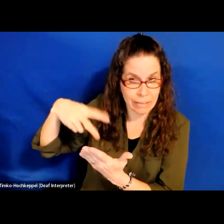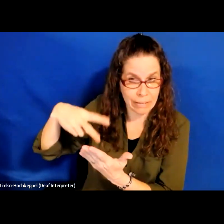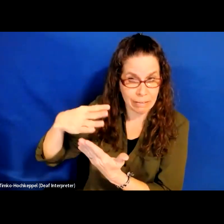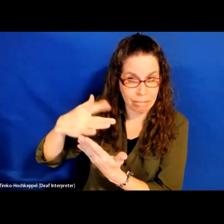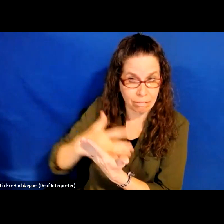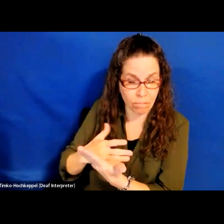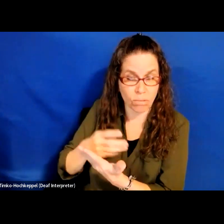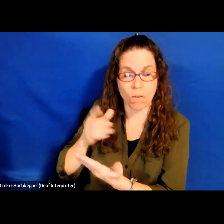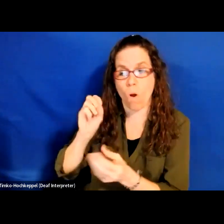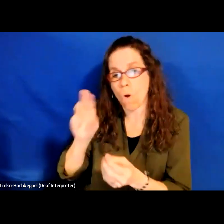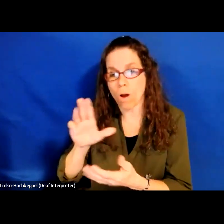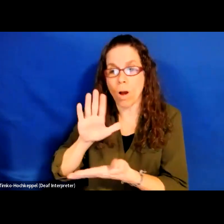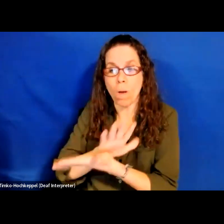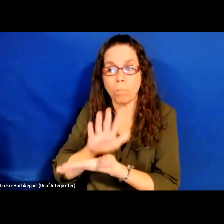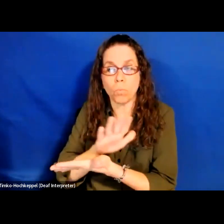Be able to read it?